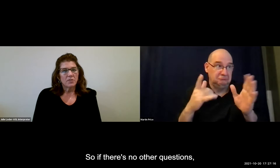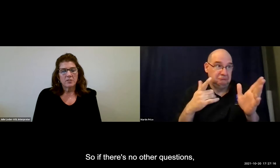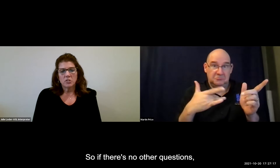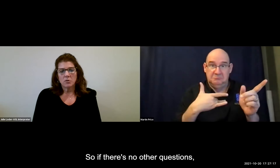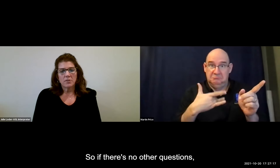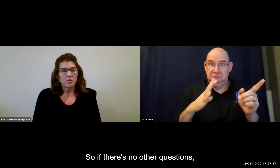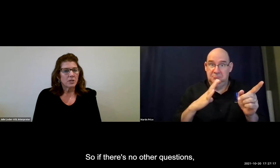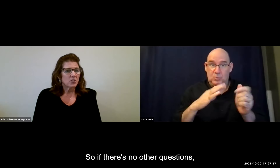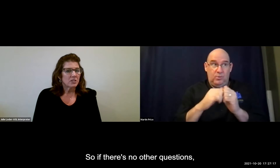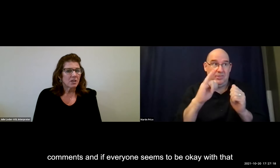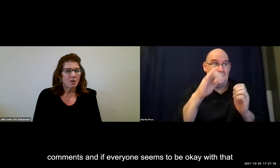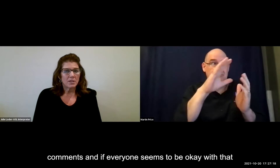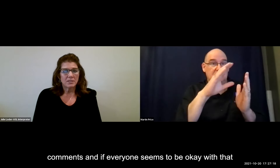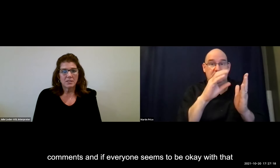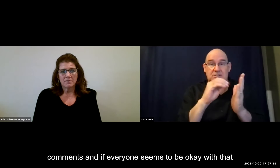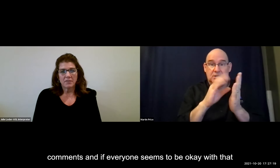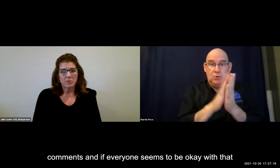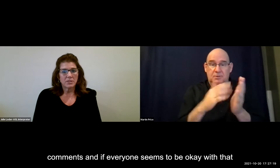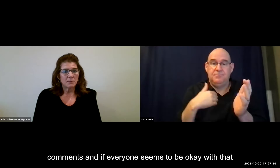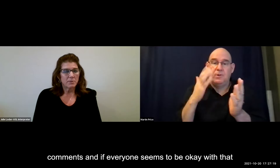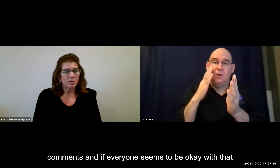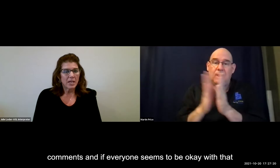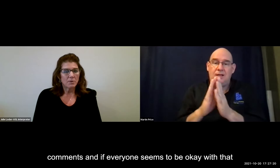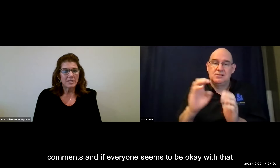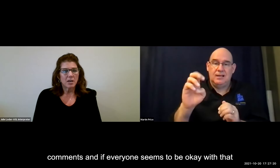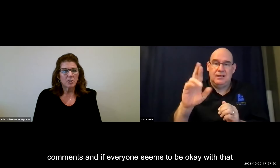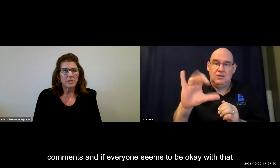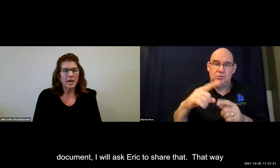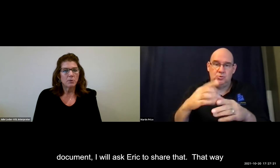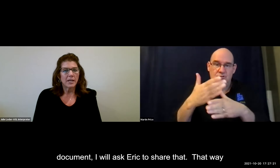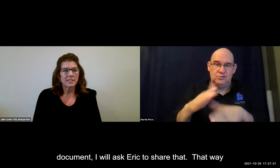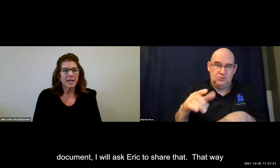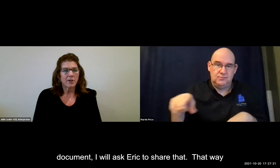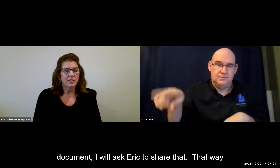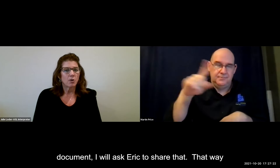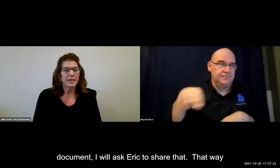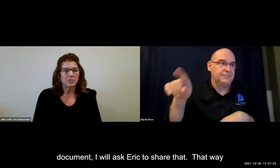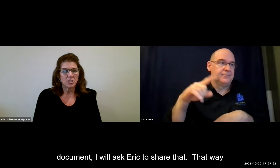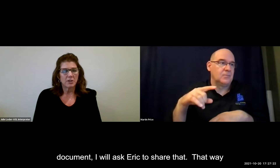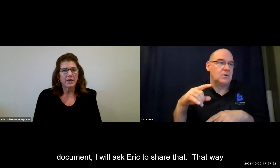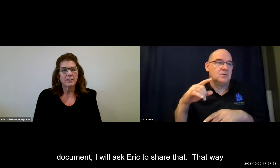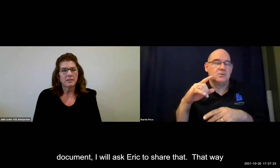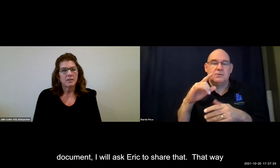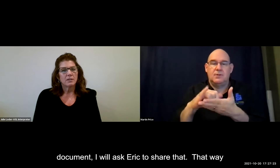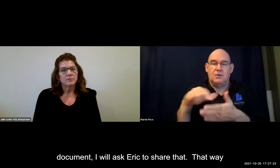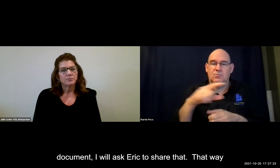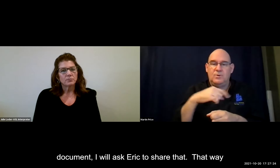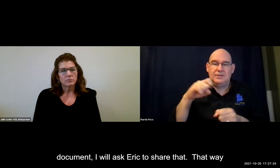So if then there's no other questions, comments, and if everyone seems to be okay with that document, I will ask Eric to go ahead and share